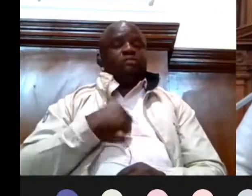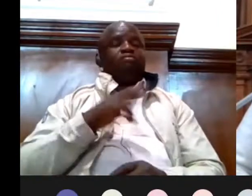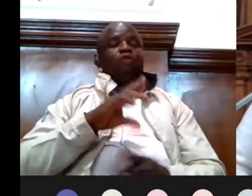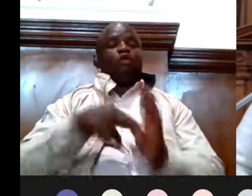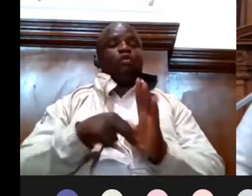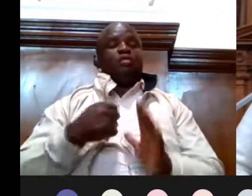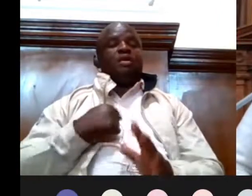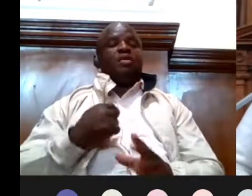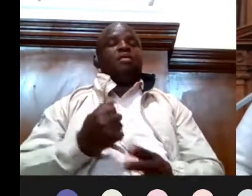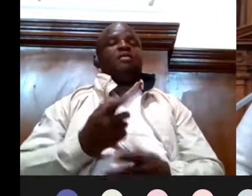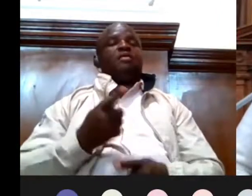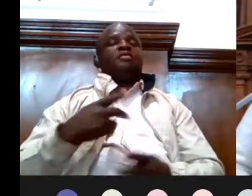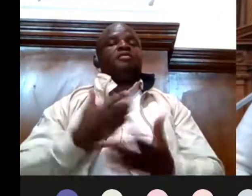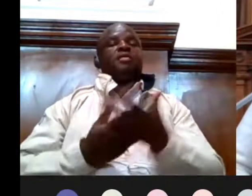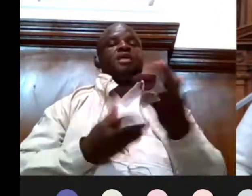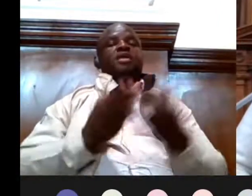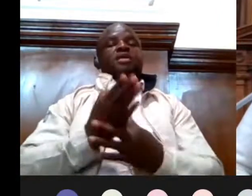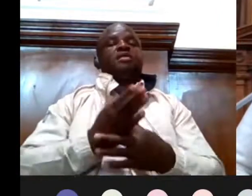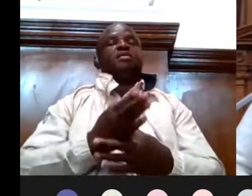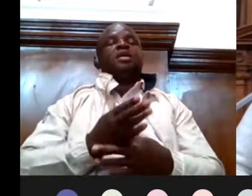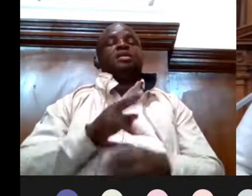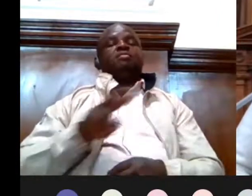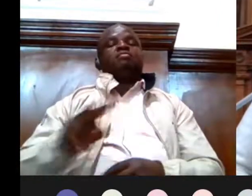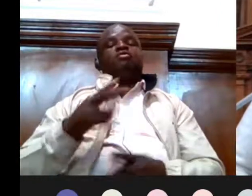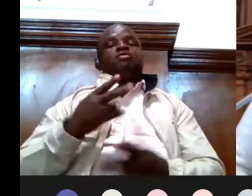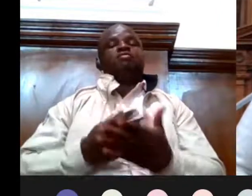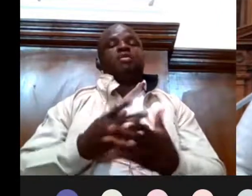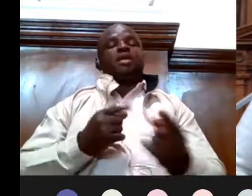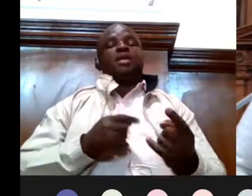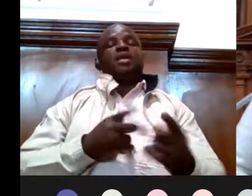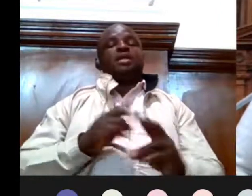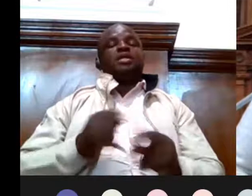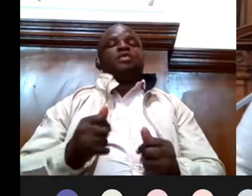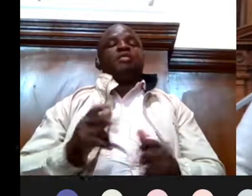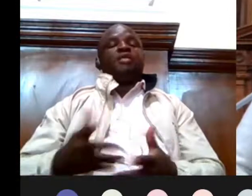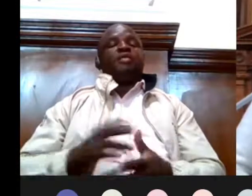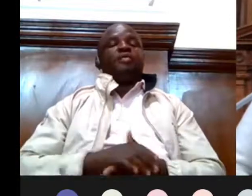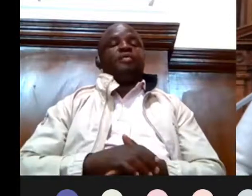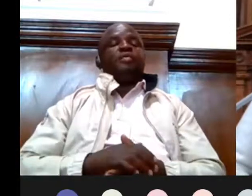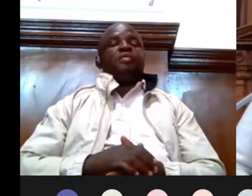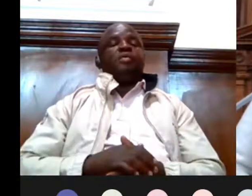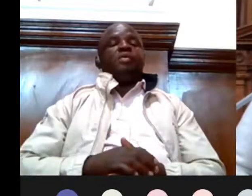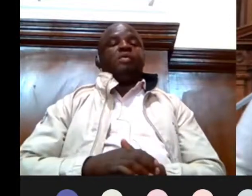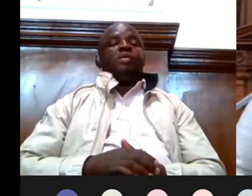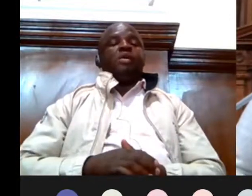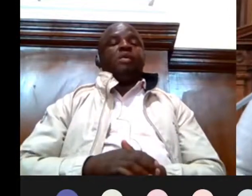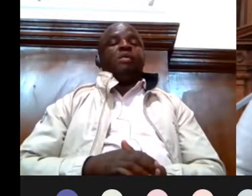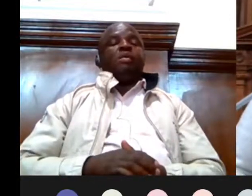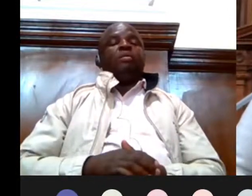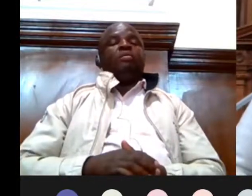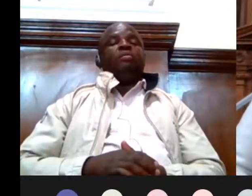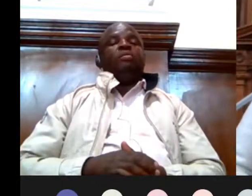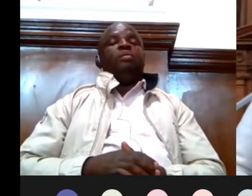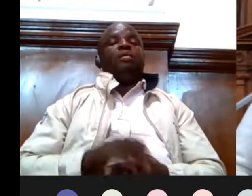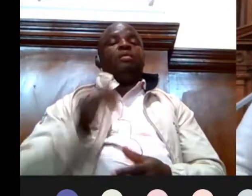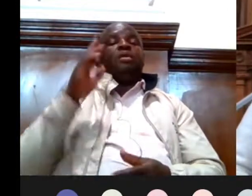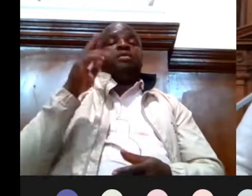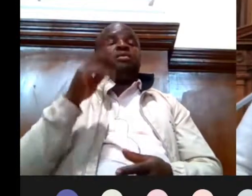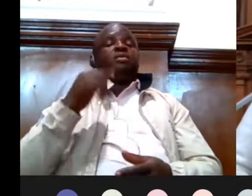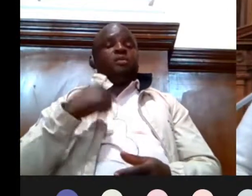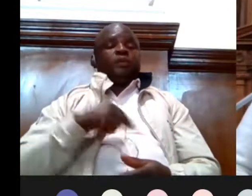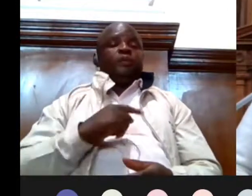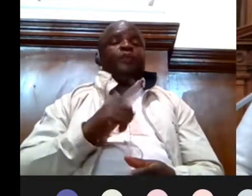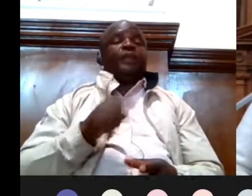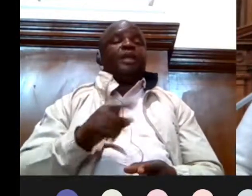it's my role to step in and check how best can I assist, how best can I save lives. Because the more we keep